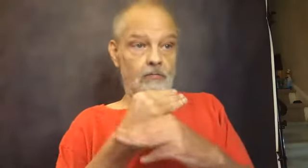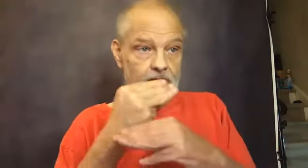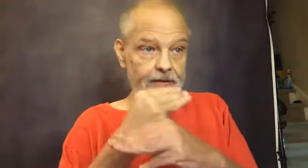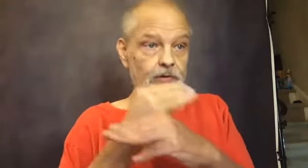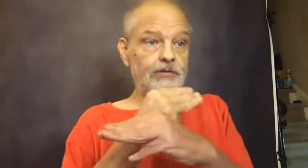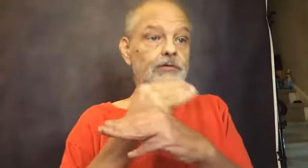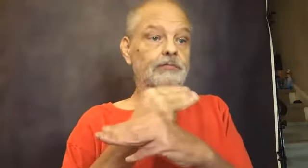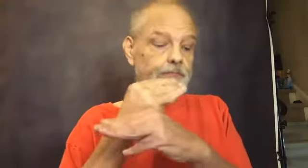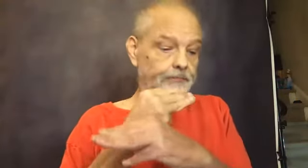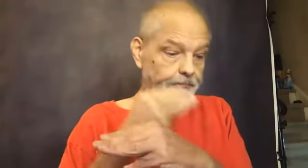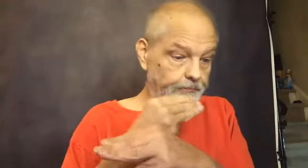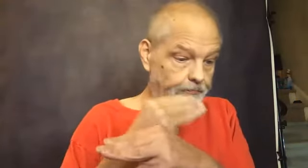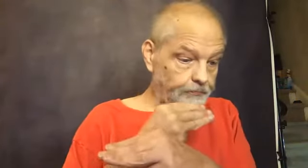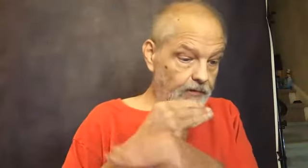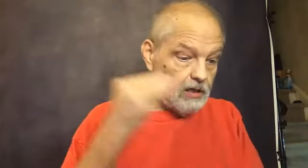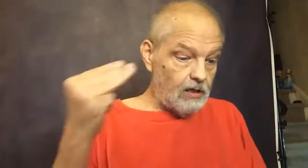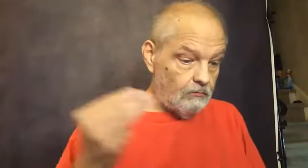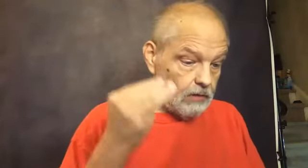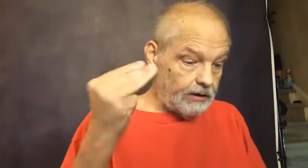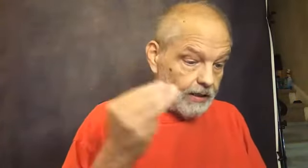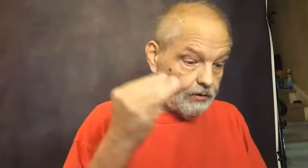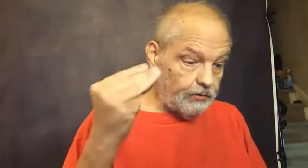Math, I told you. Monday, I told you.